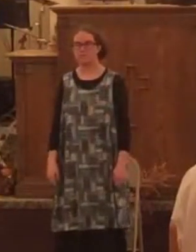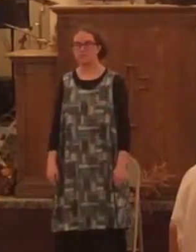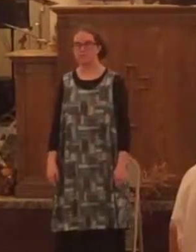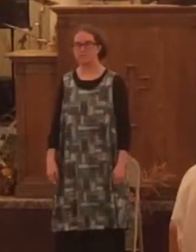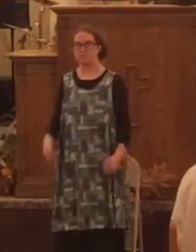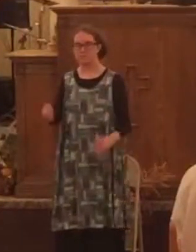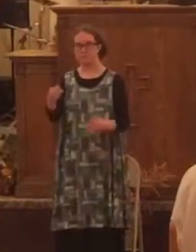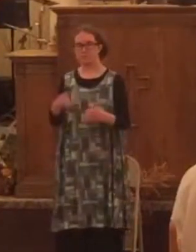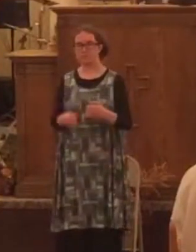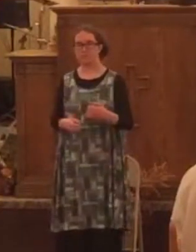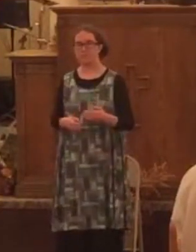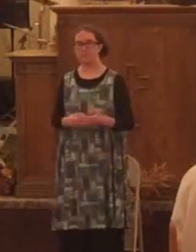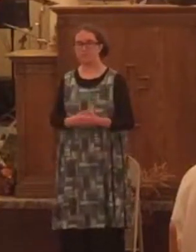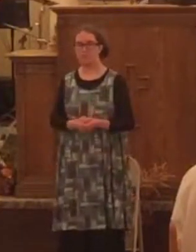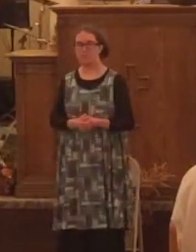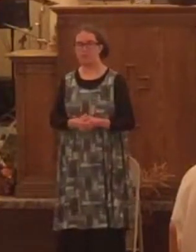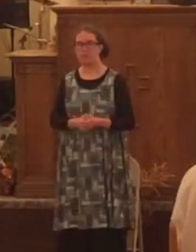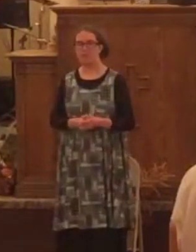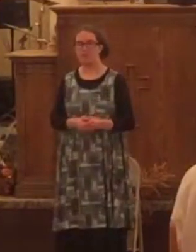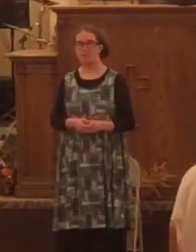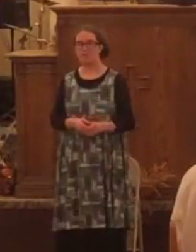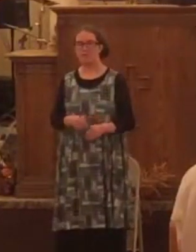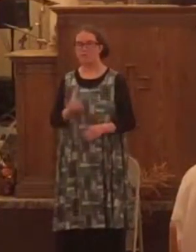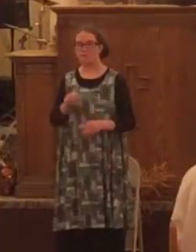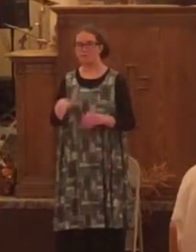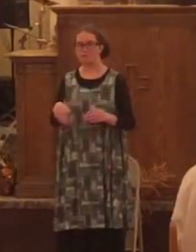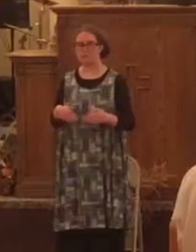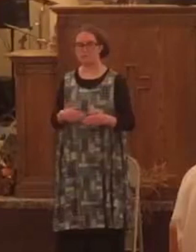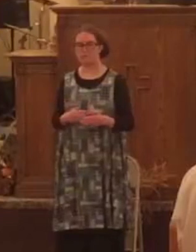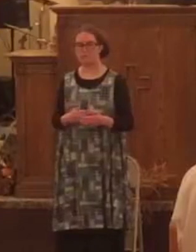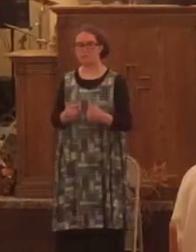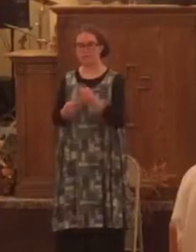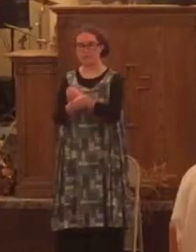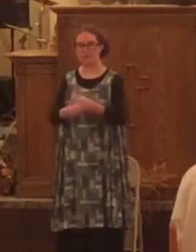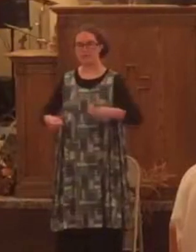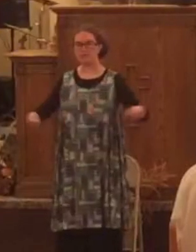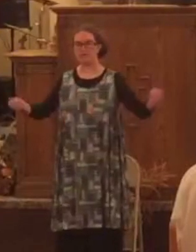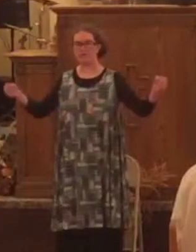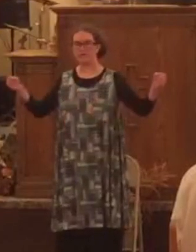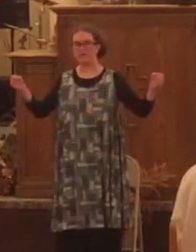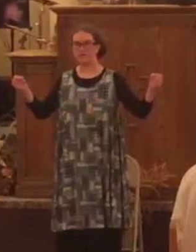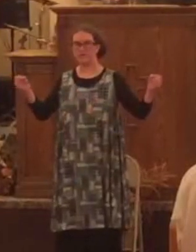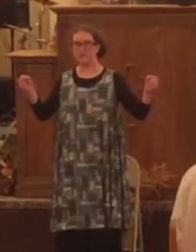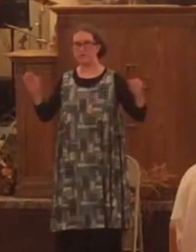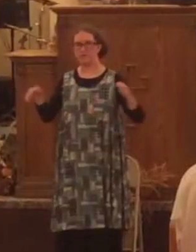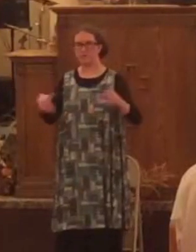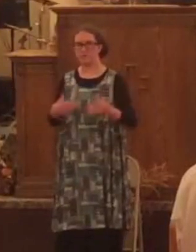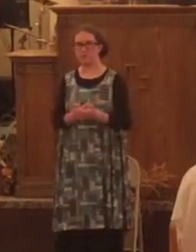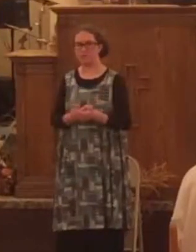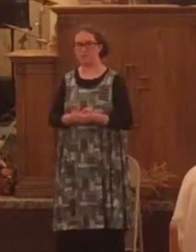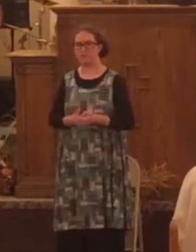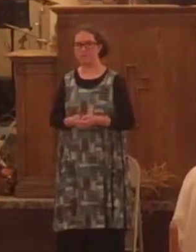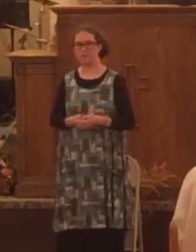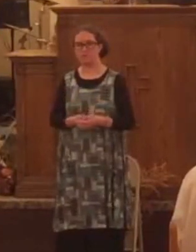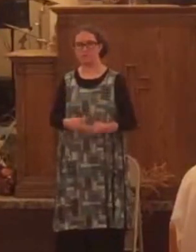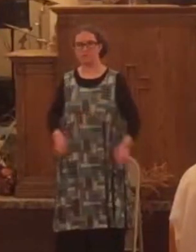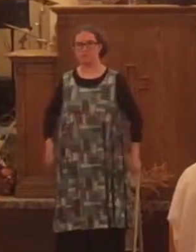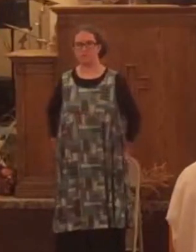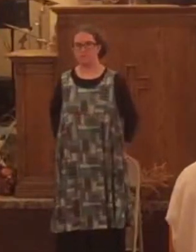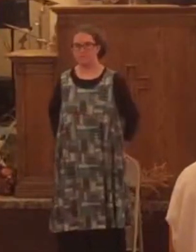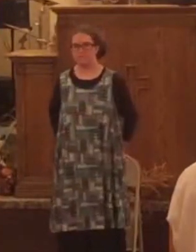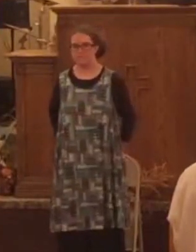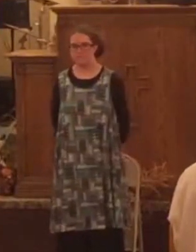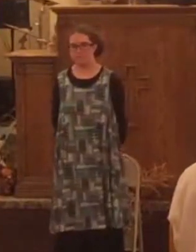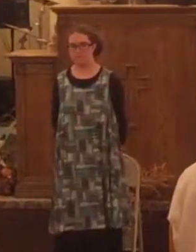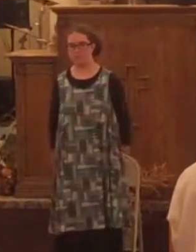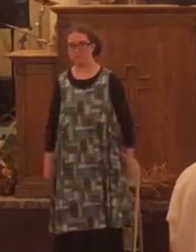fine with me. Because it doesn't alter my salvation at all. Right. Come on. Yes, sir. Praise